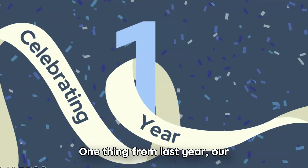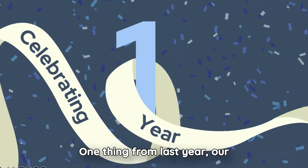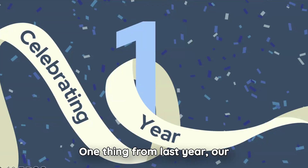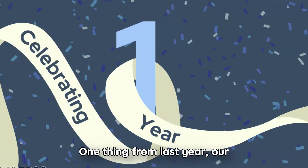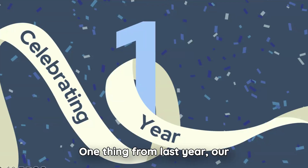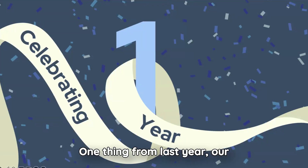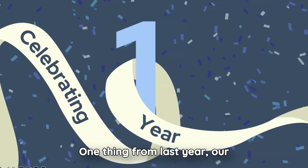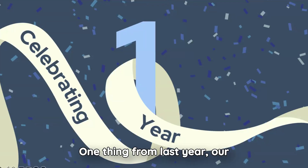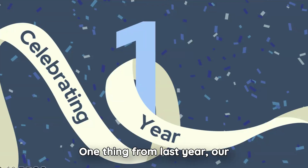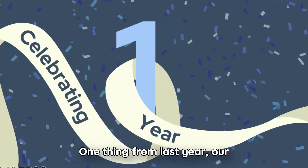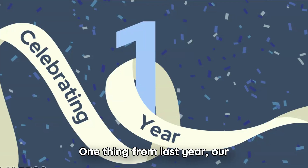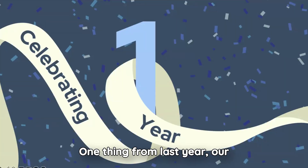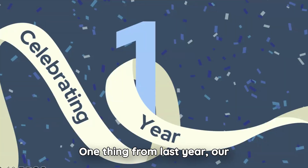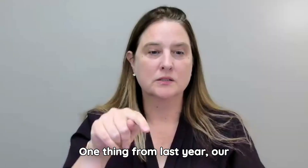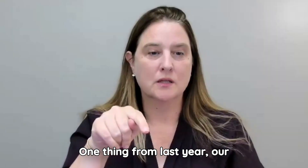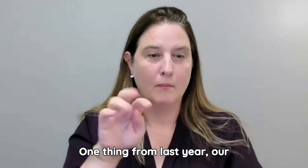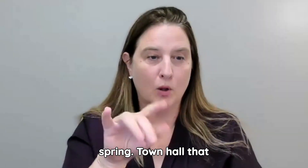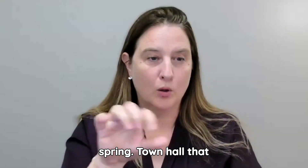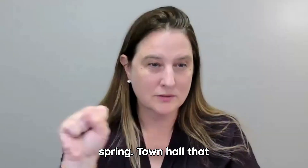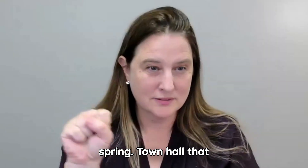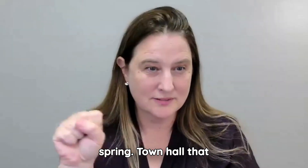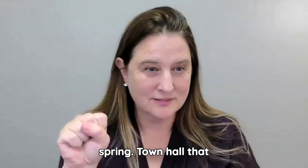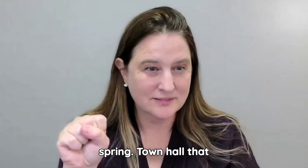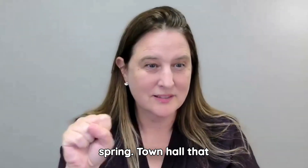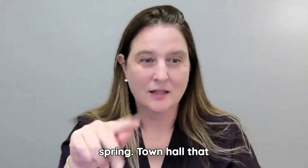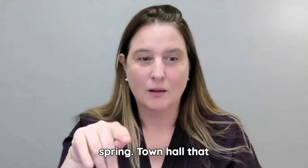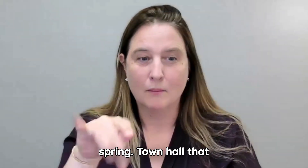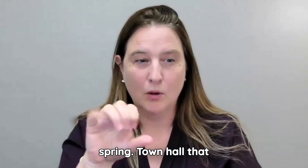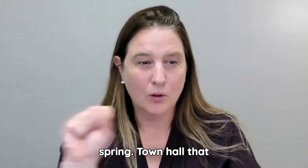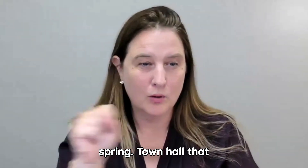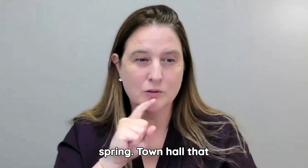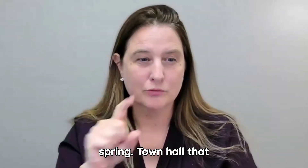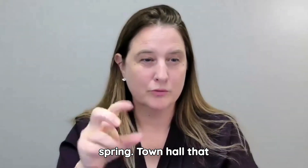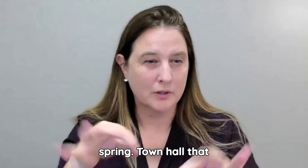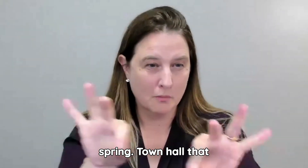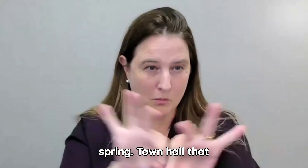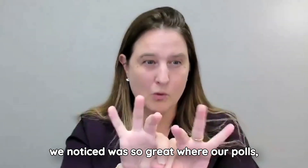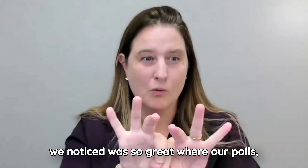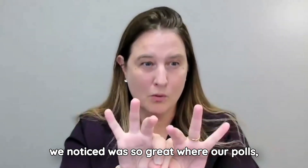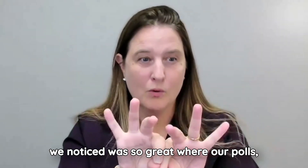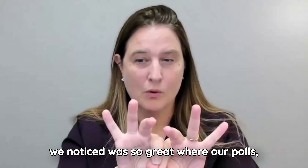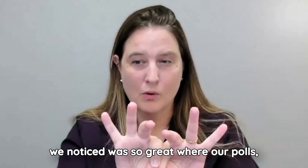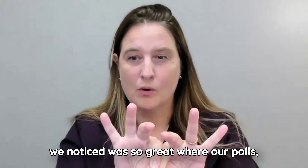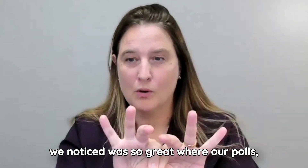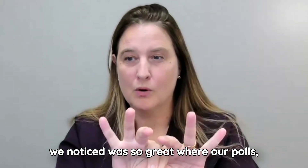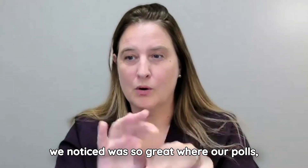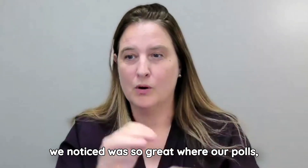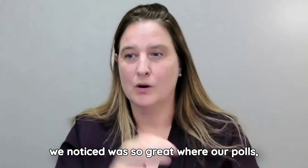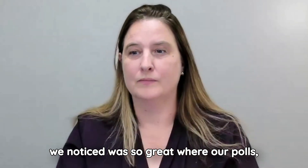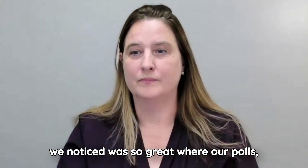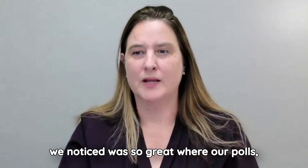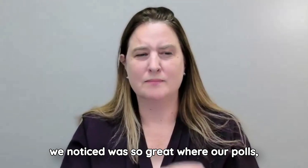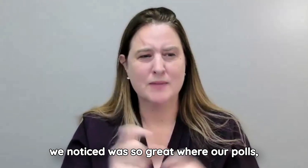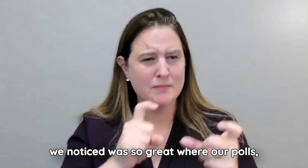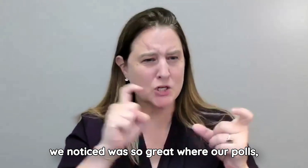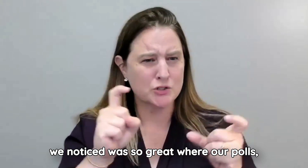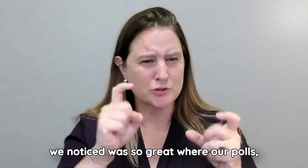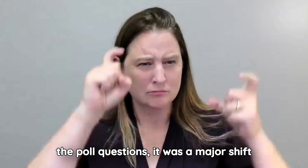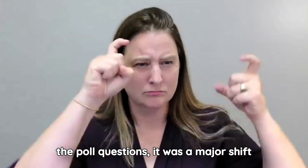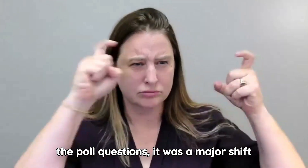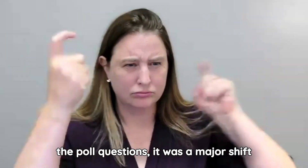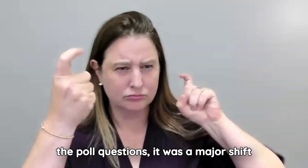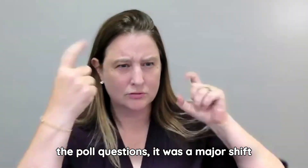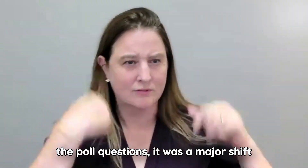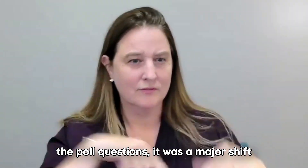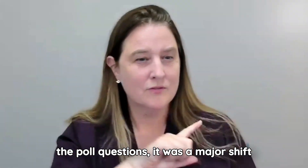One thing from last year, our spring town hall that we noticed was so great were our polls,